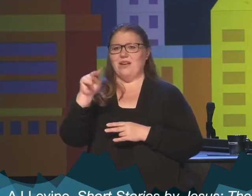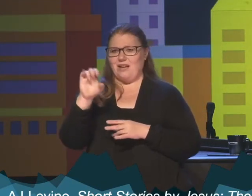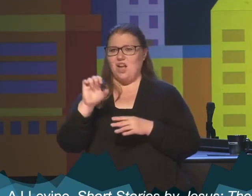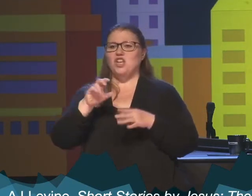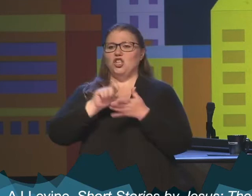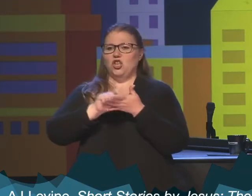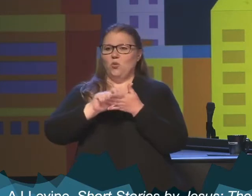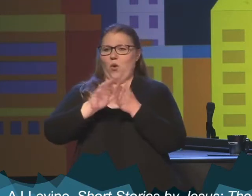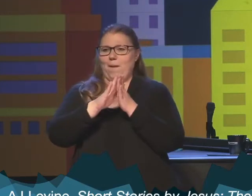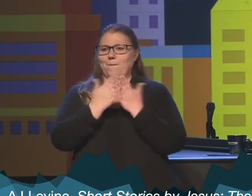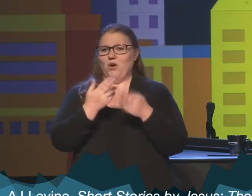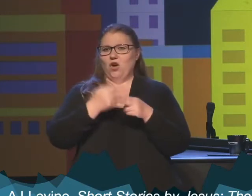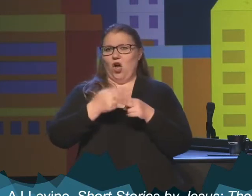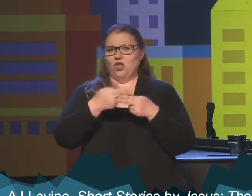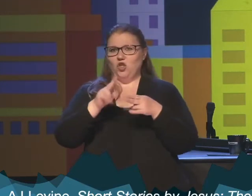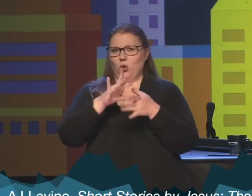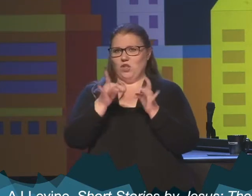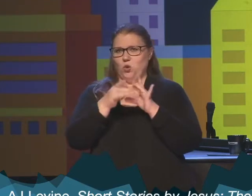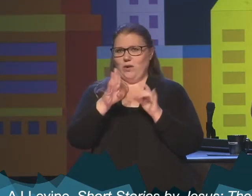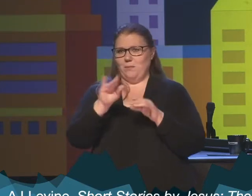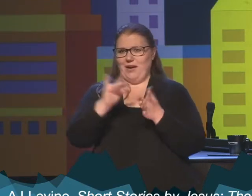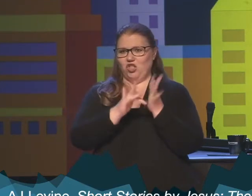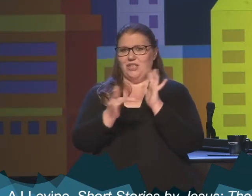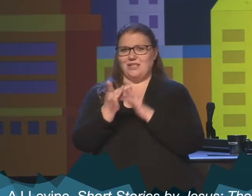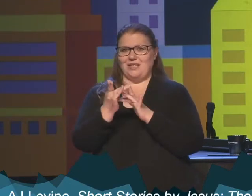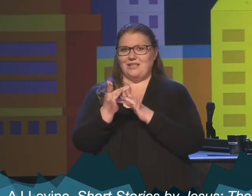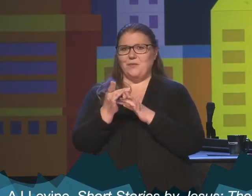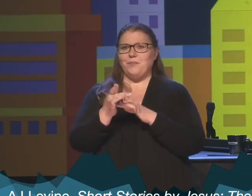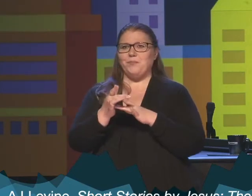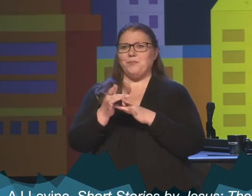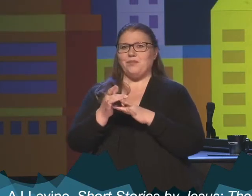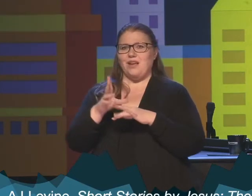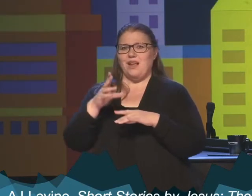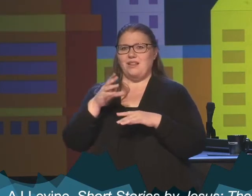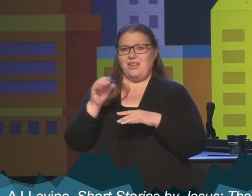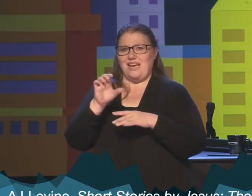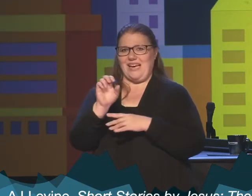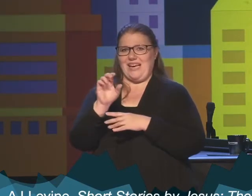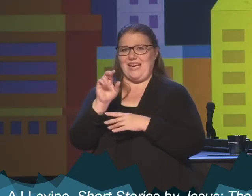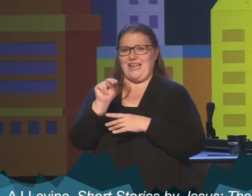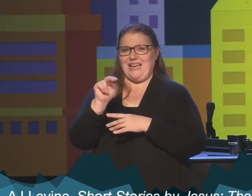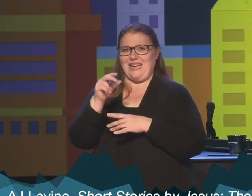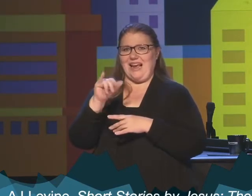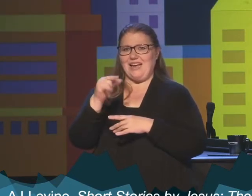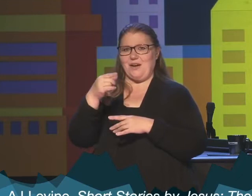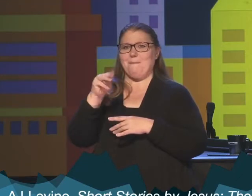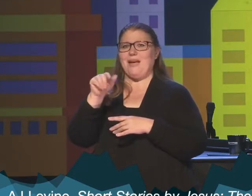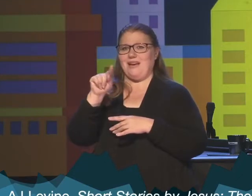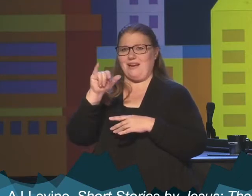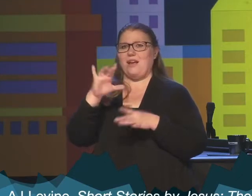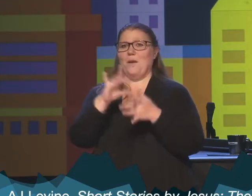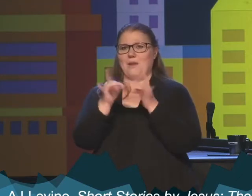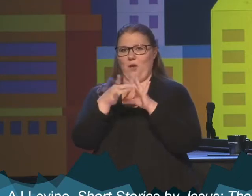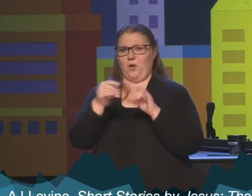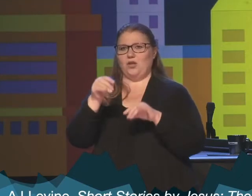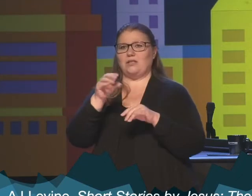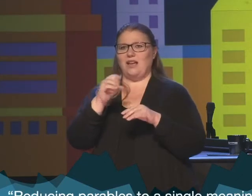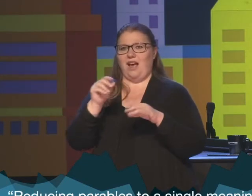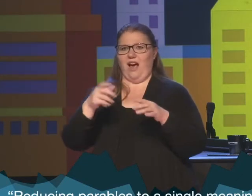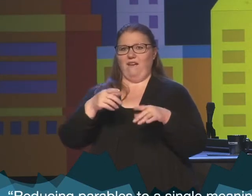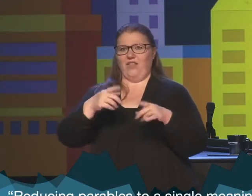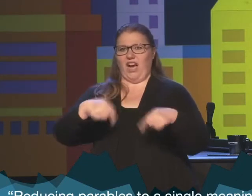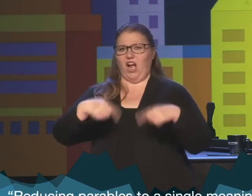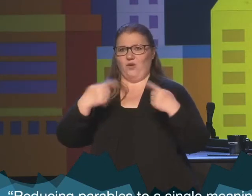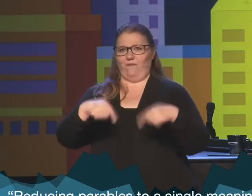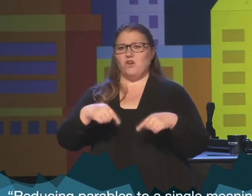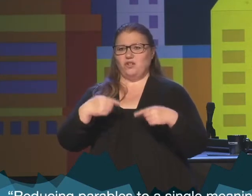The Enigmatic Parables of a Controversial Rabbi. That's a good title, right? That's a good title. And in it, she says this,